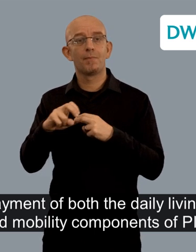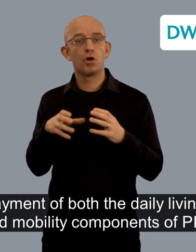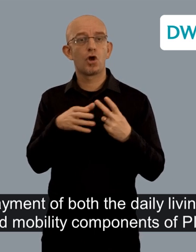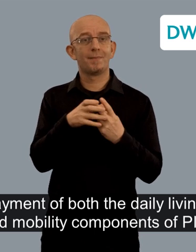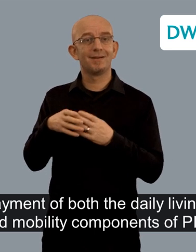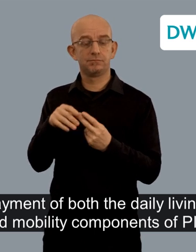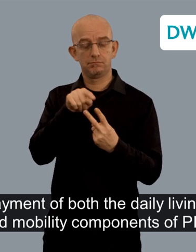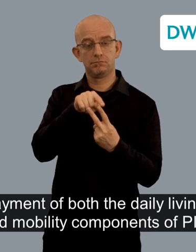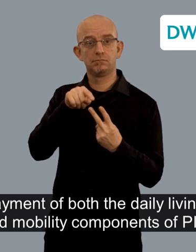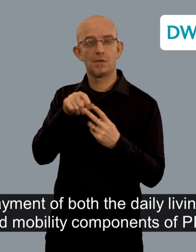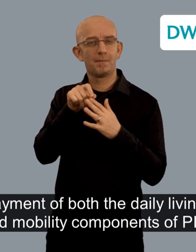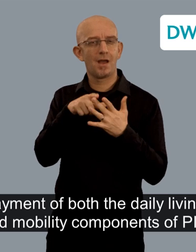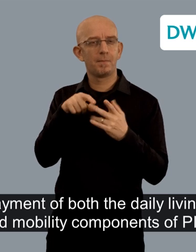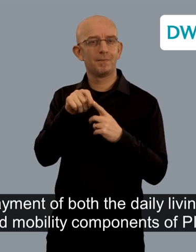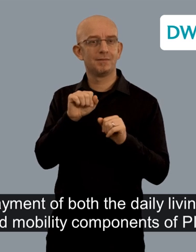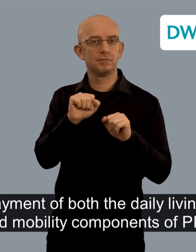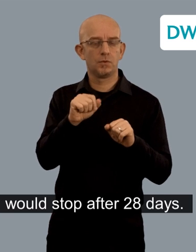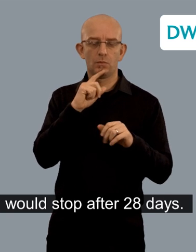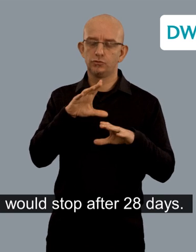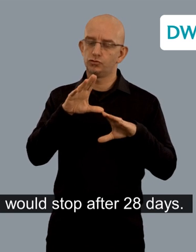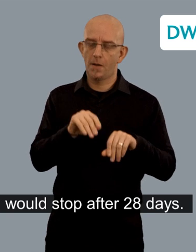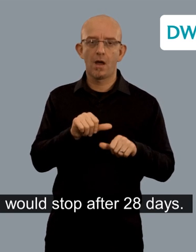PIP would stop after 28 days.